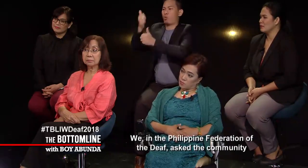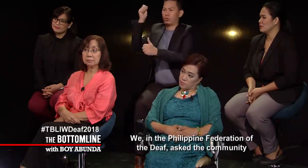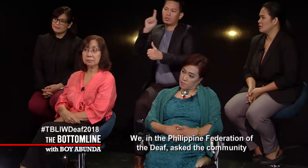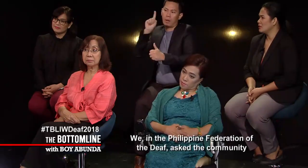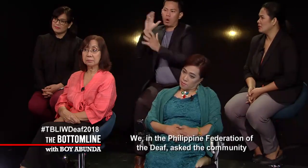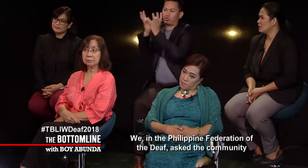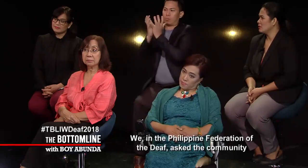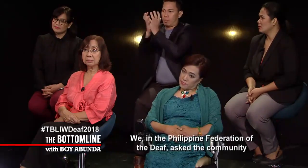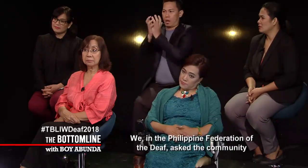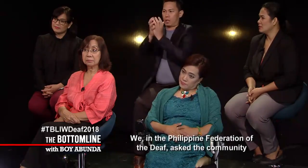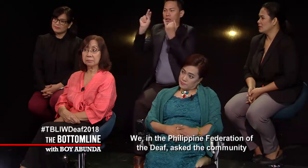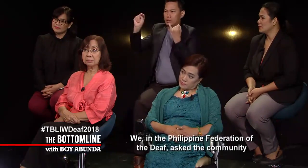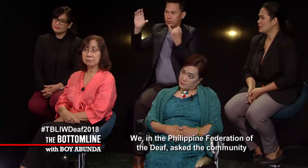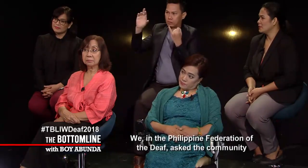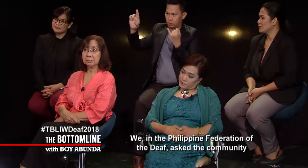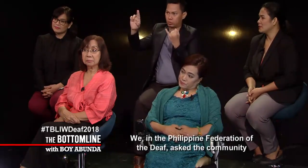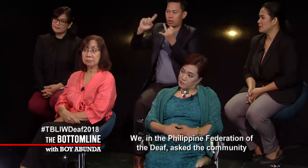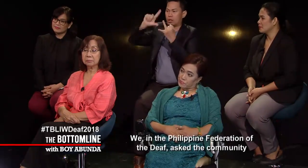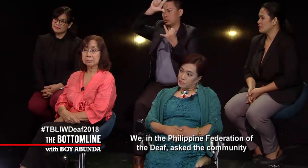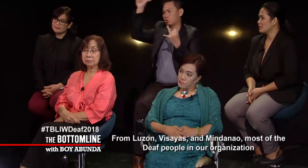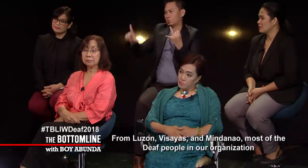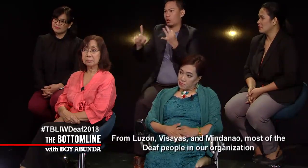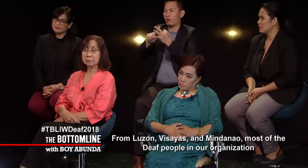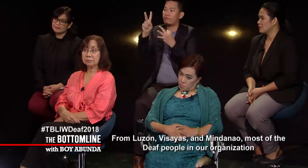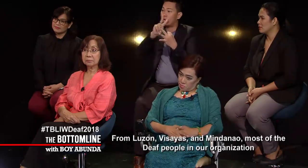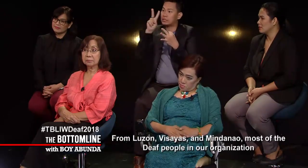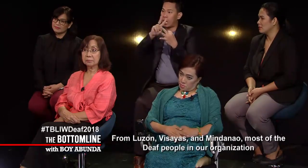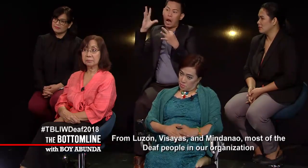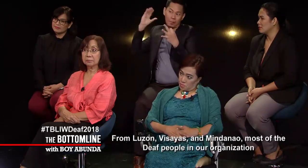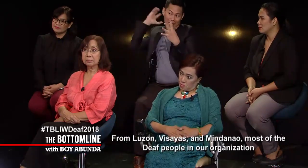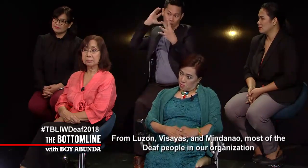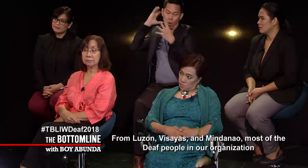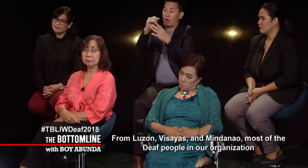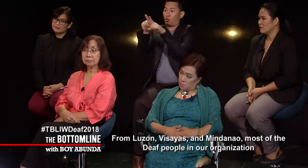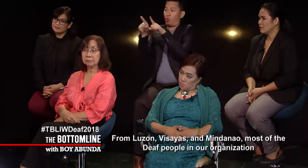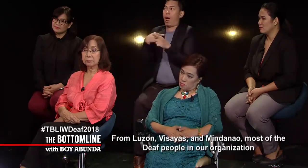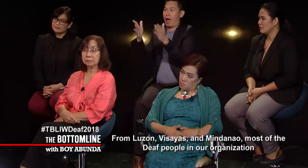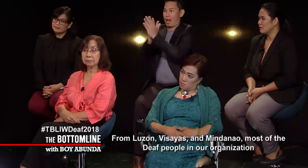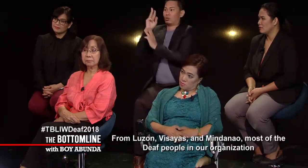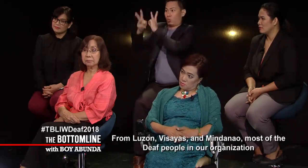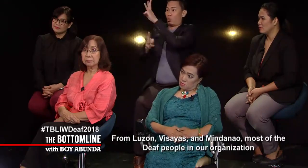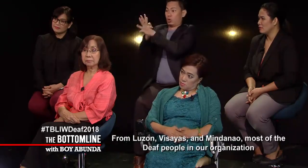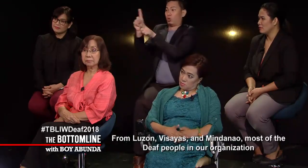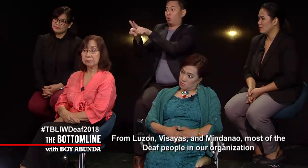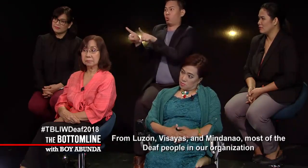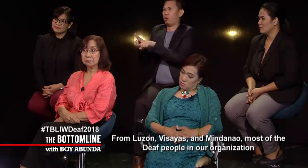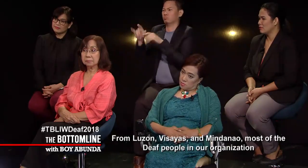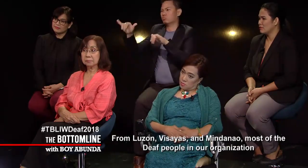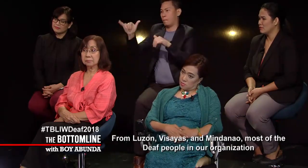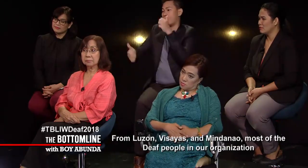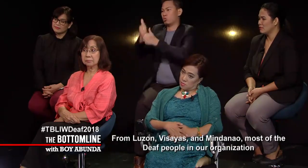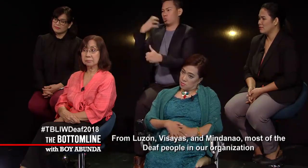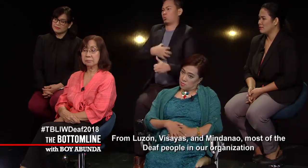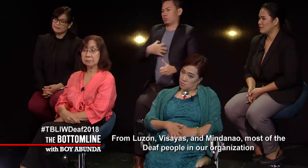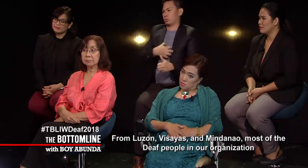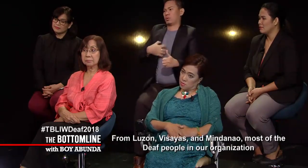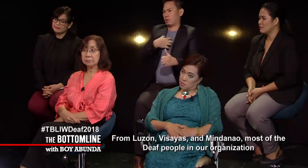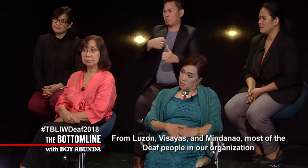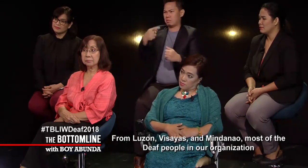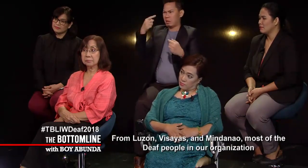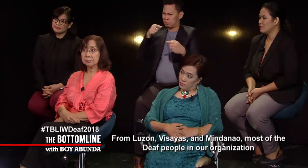Deaf, we ask the community, our community from the north, Luzon, Visayas, Mindanao,